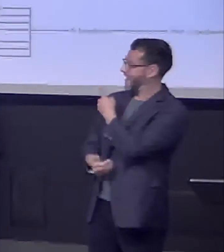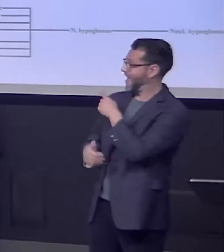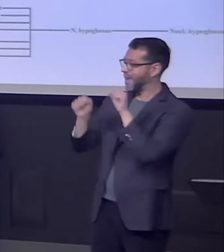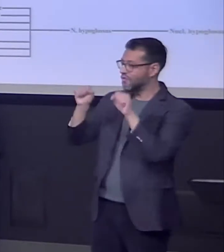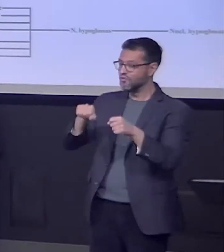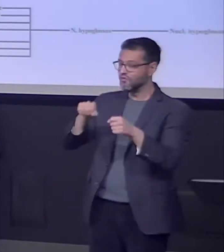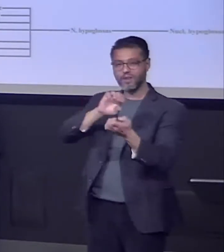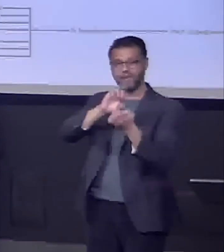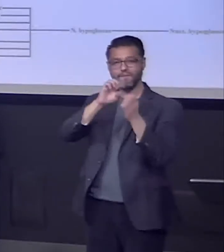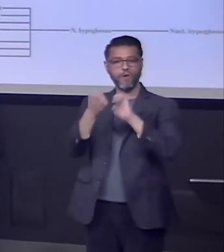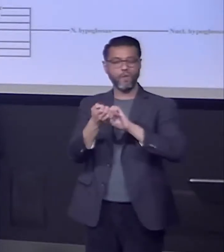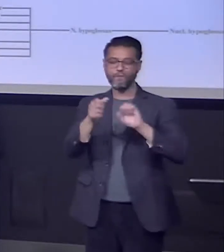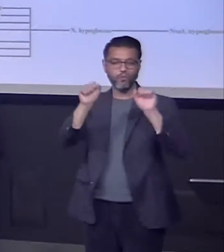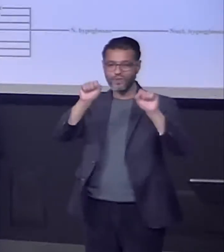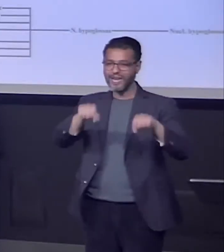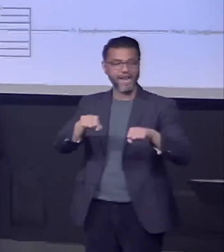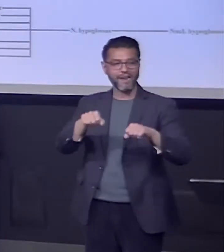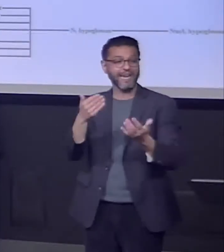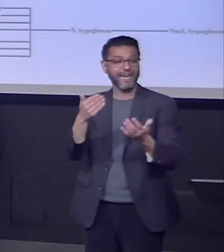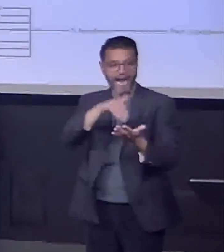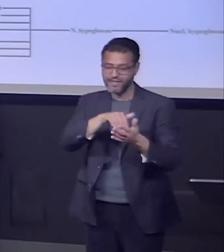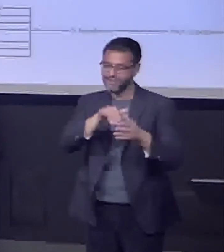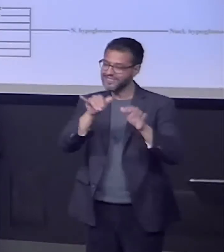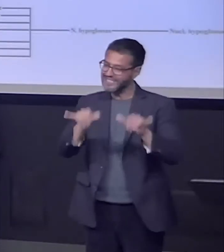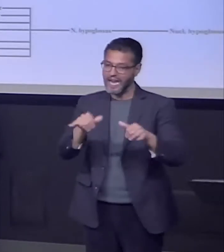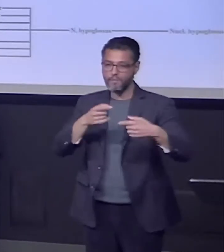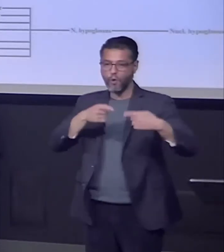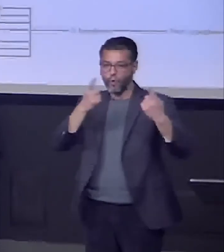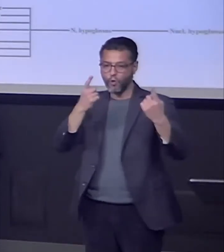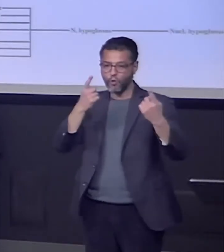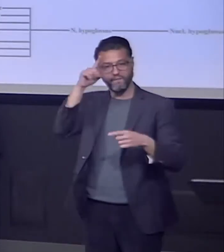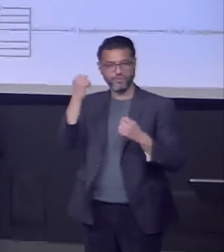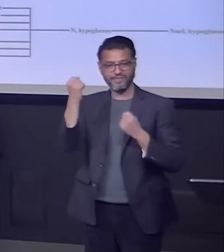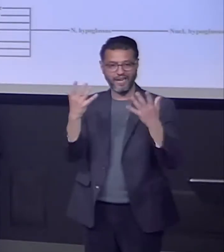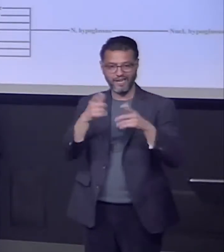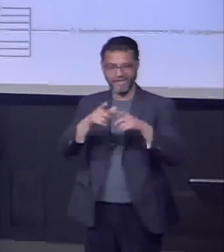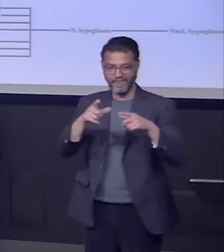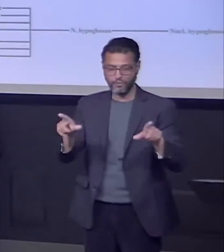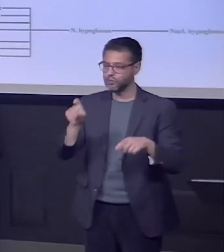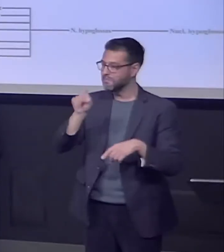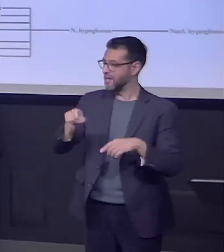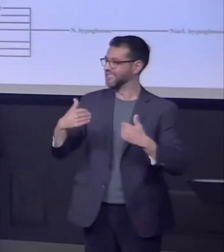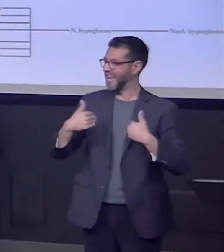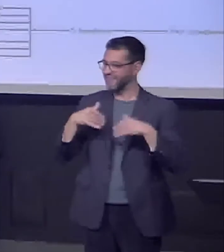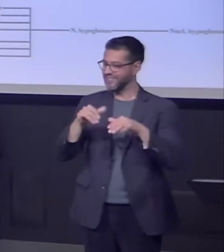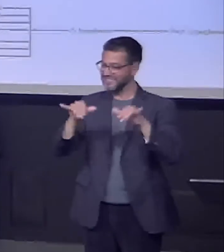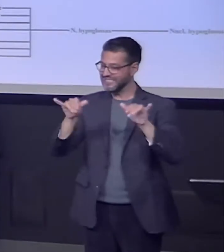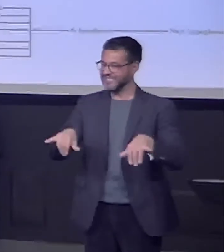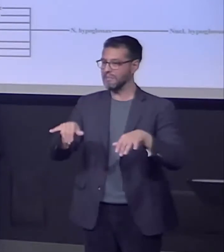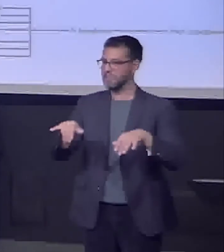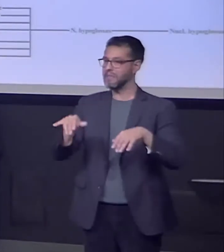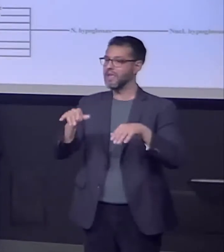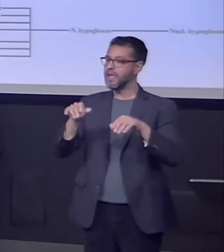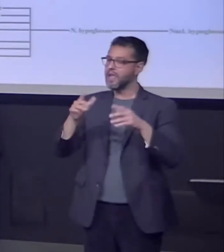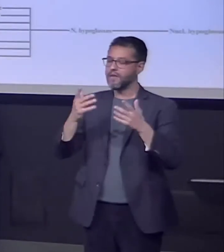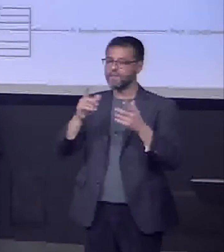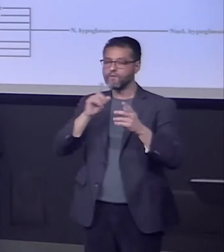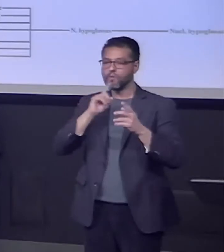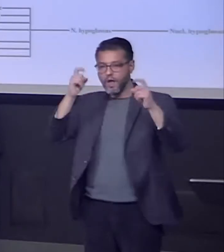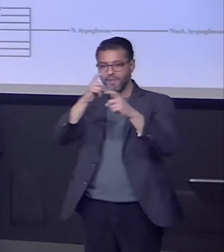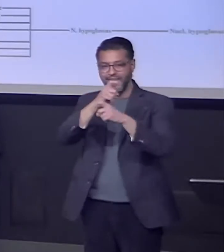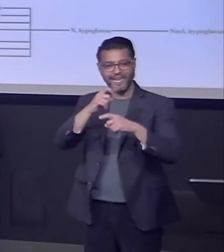make the same arguments for sign language, where you also have to have a system that does complicated motor and